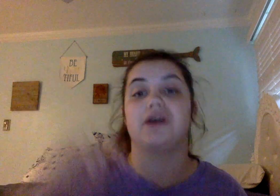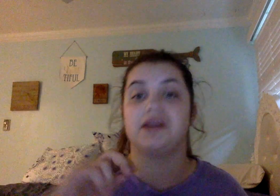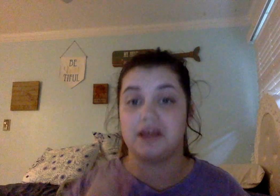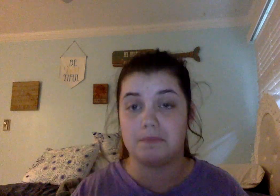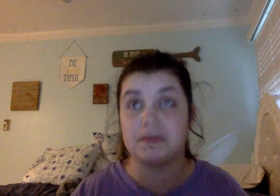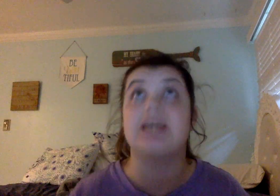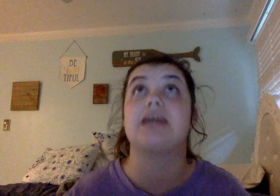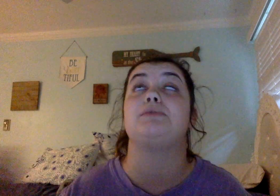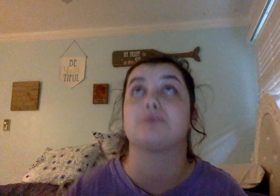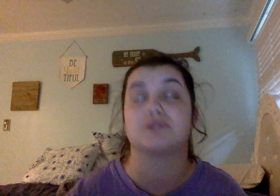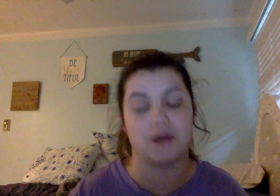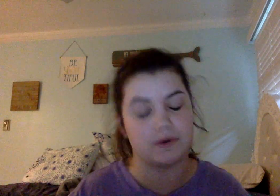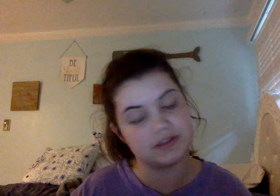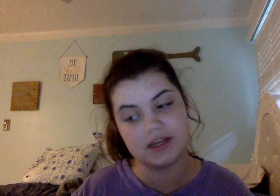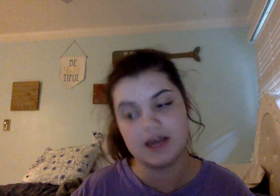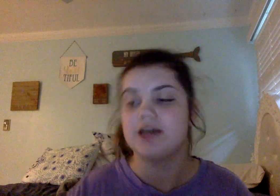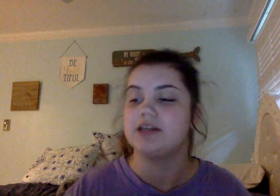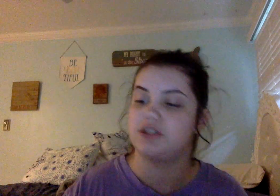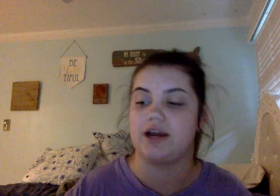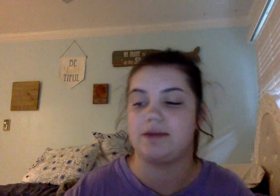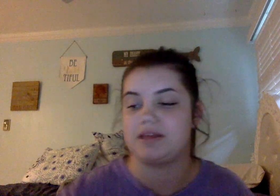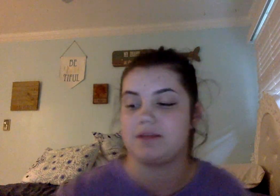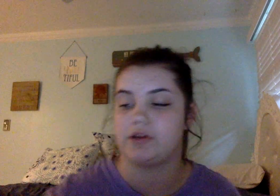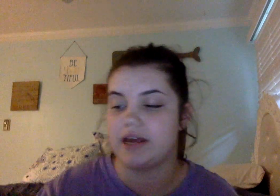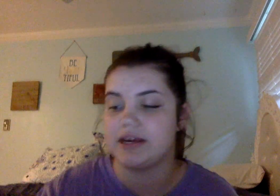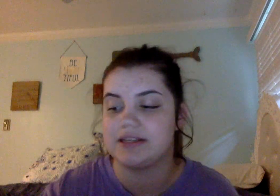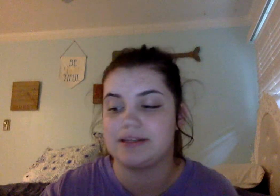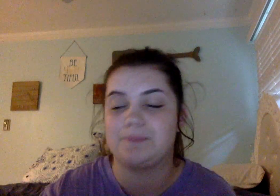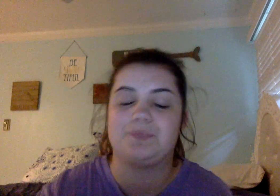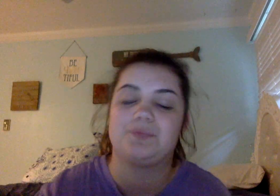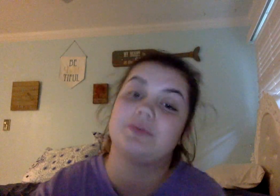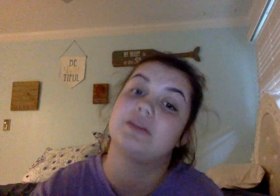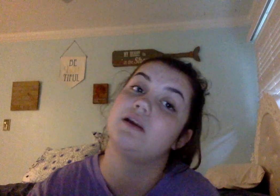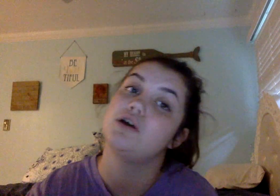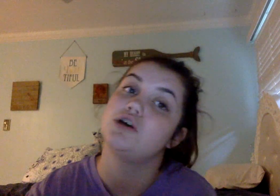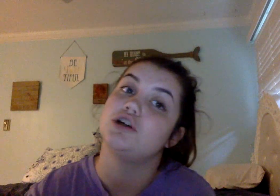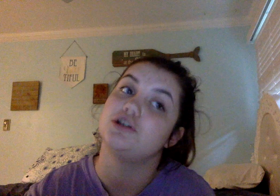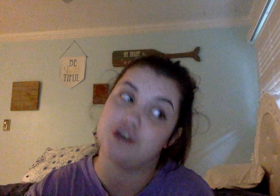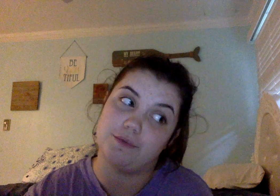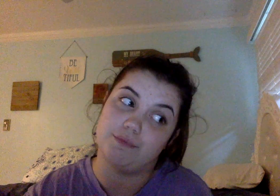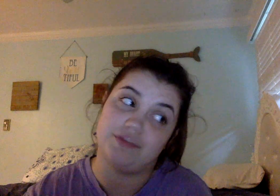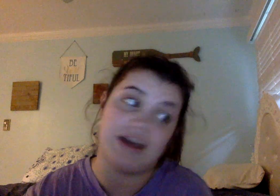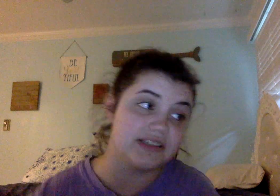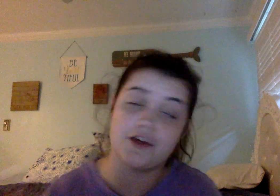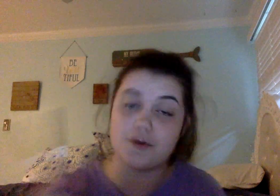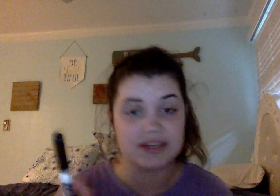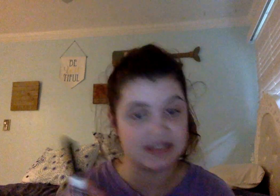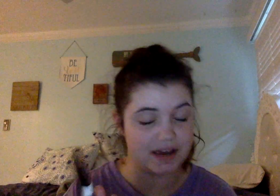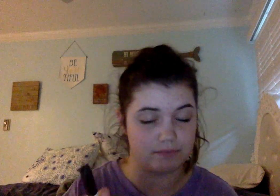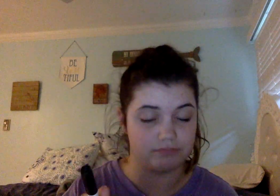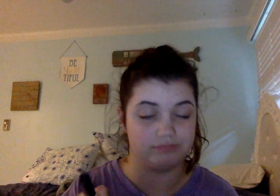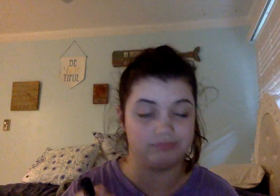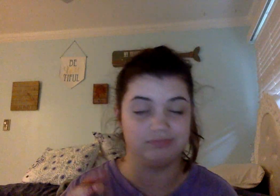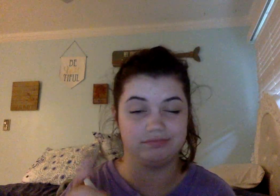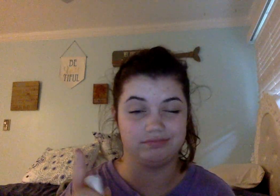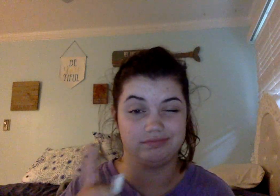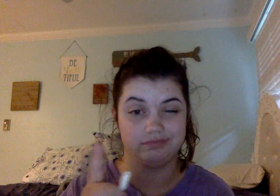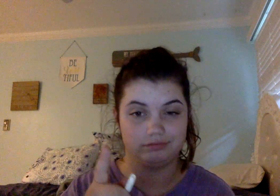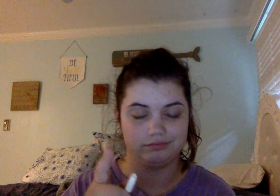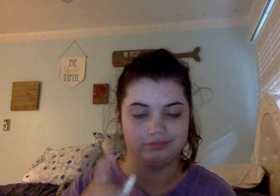and imitate people's notes to try and make them look nice. So, that's another big tip.